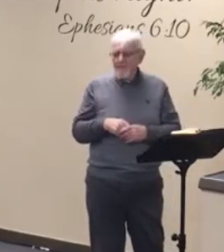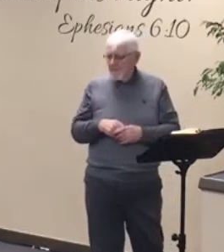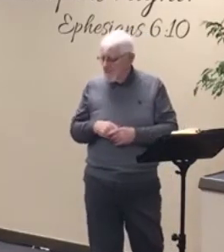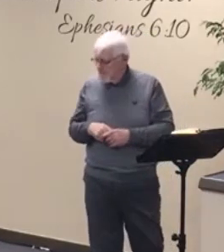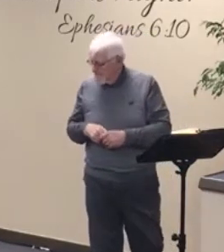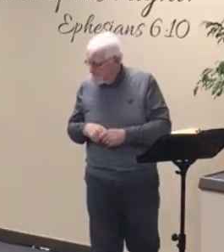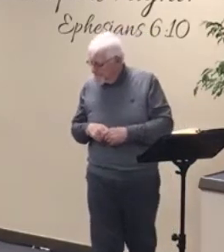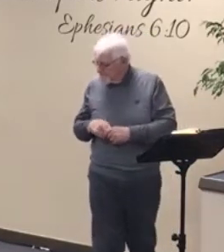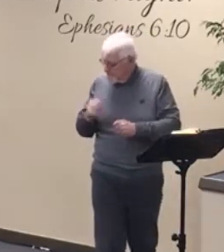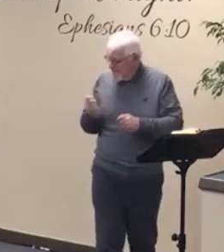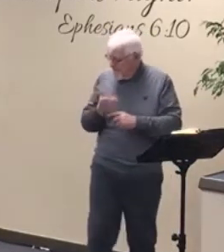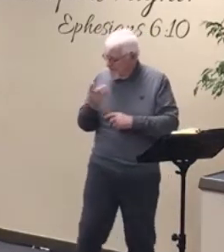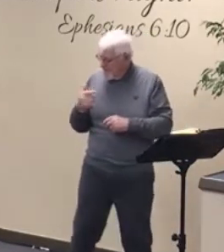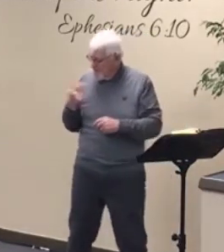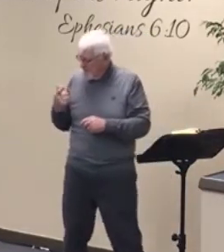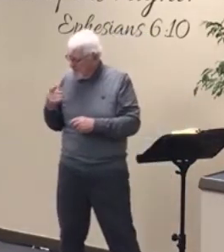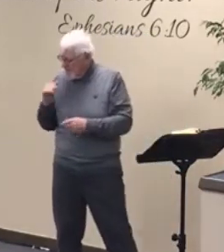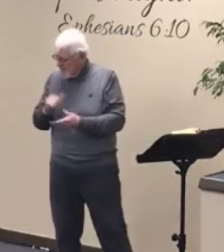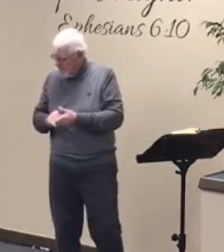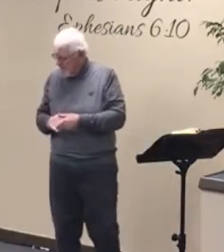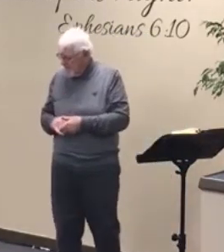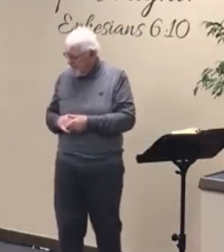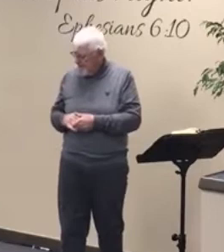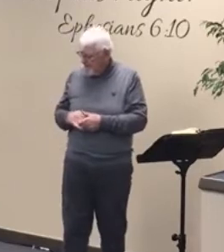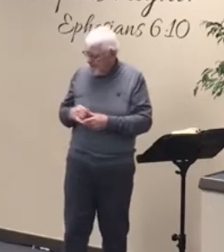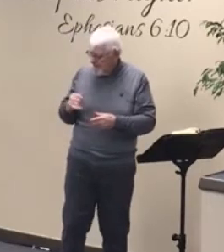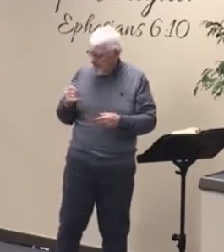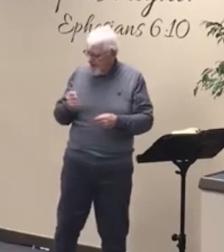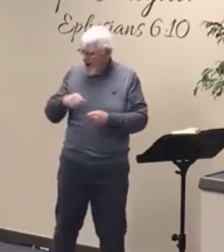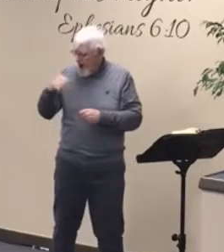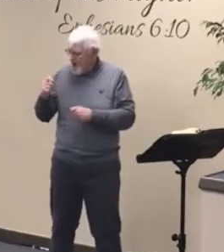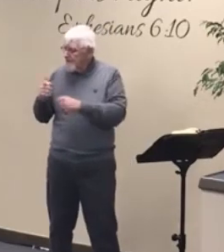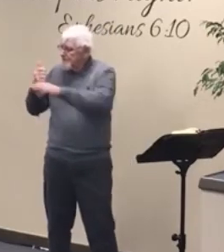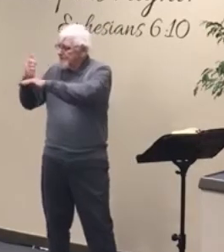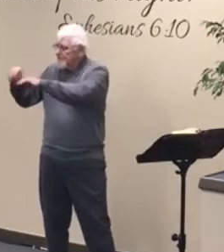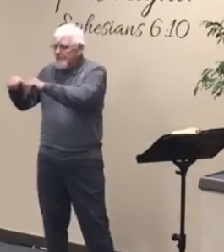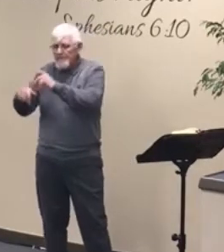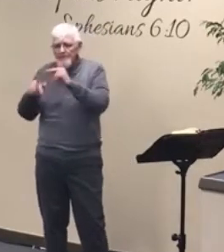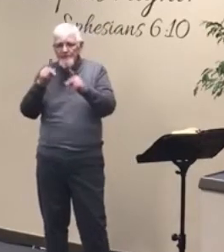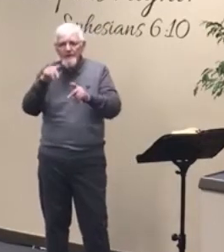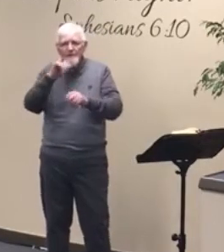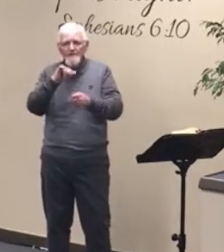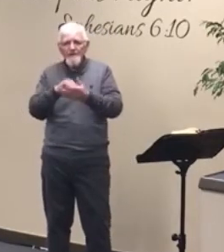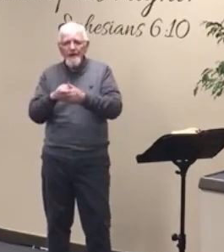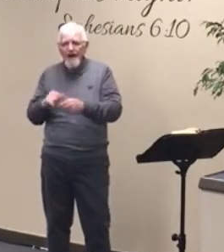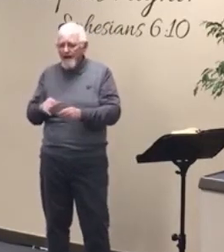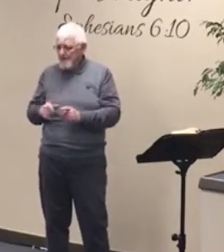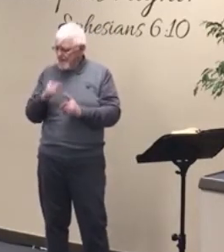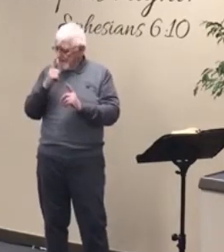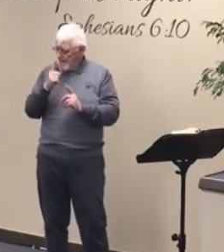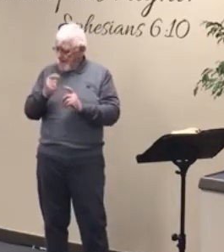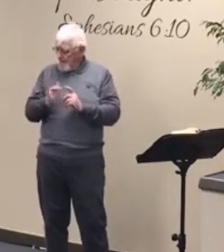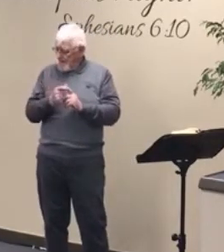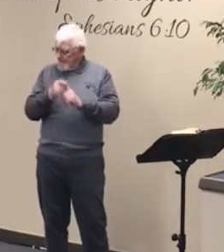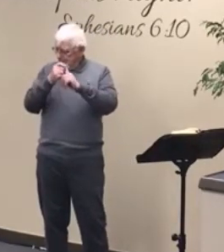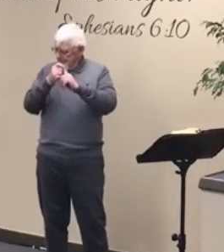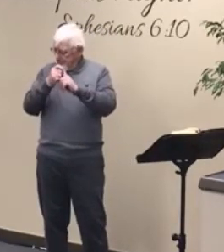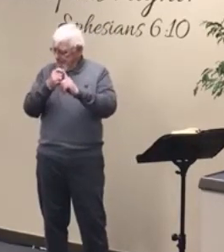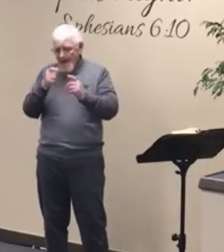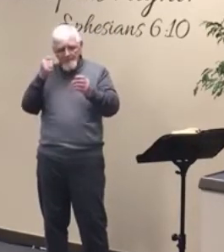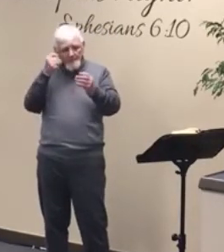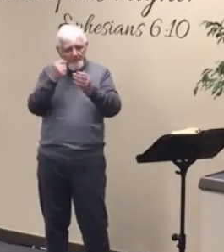You can just say, everything I touch turns to mud. You can say it's somebody else's fault. But ultimately, one day, it's going to hit